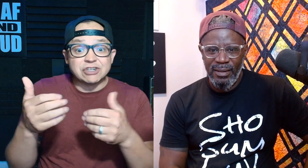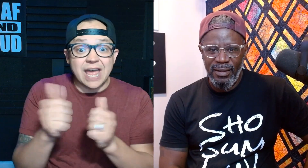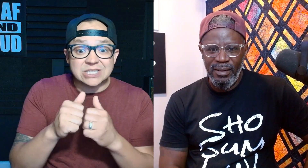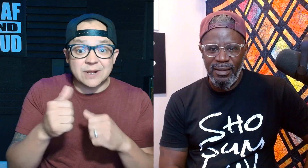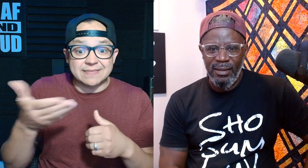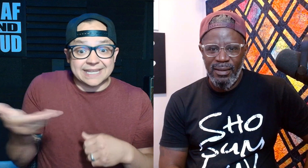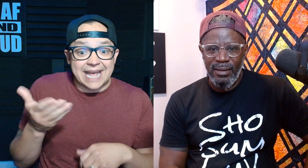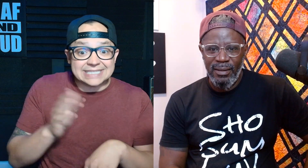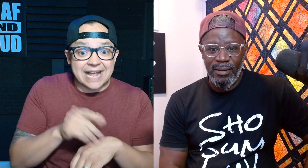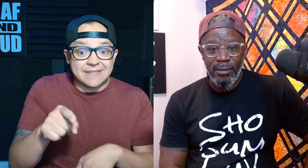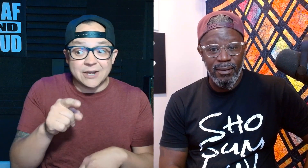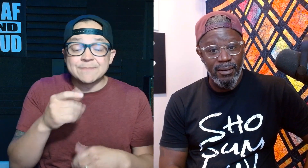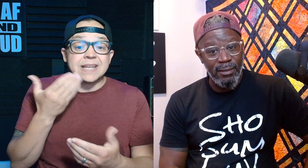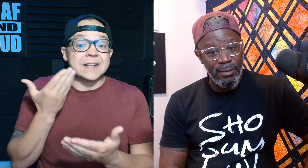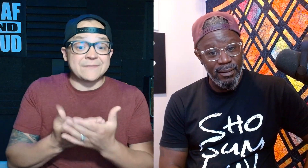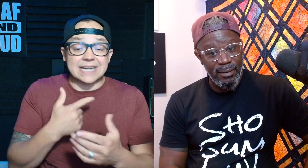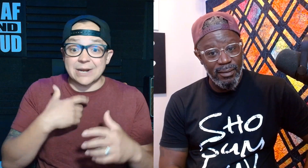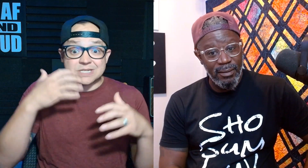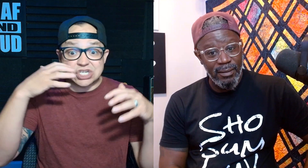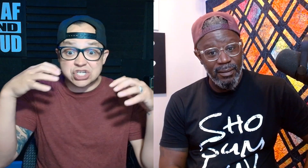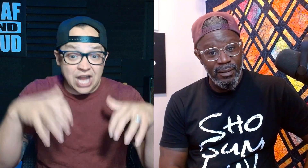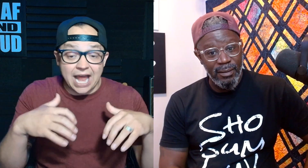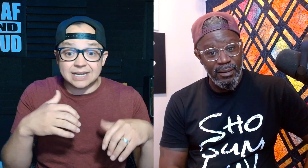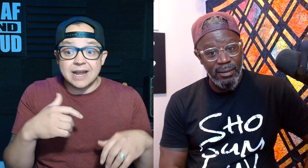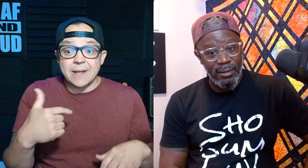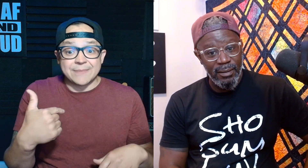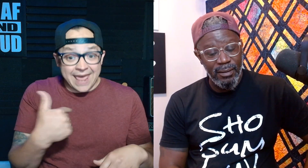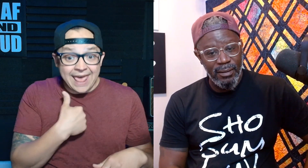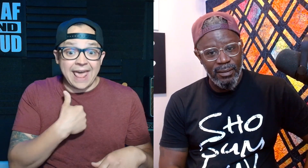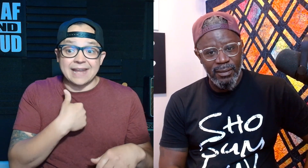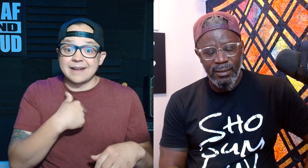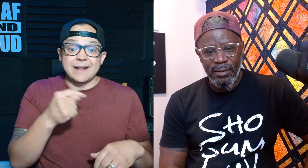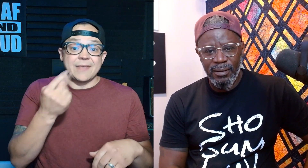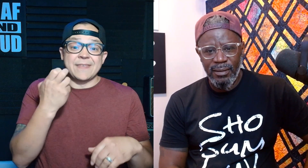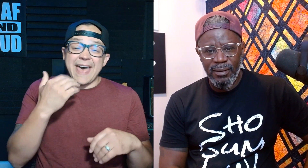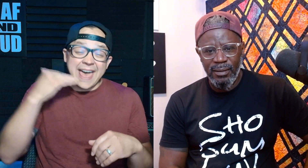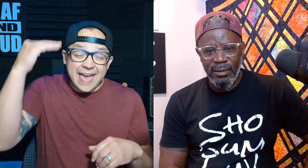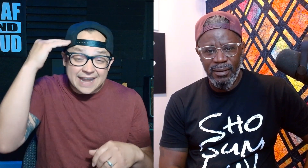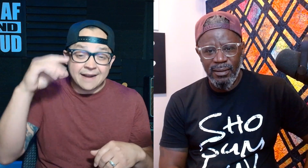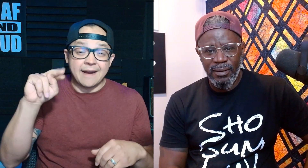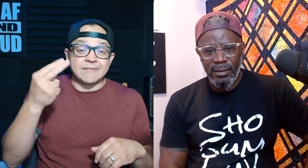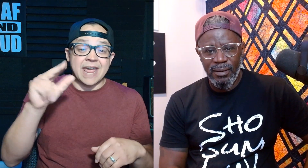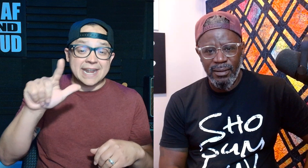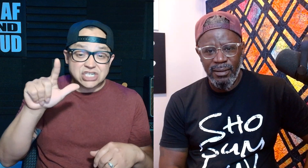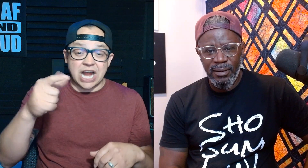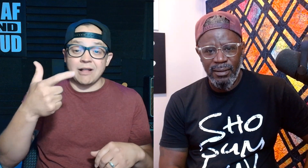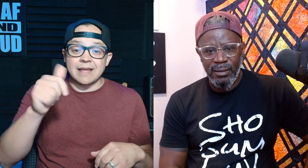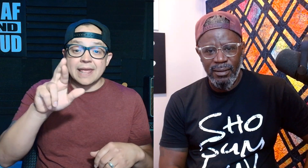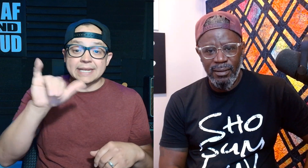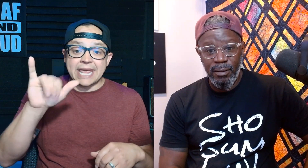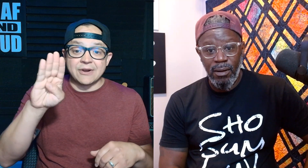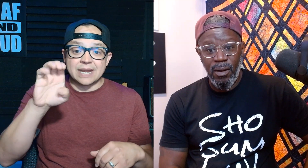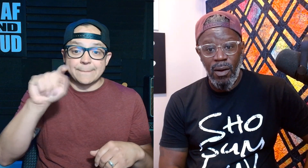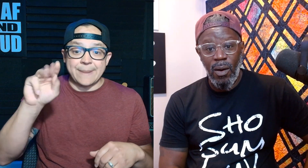they interact with the guest on there. In fact, I was shocked. The head of the